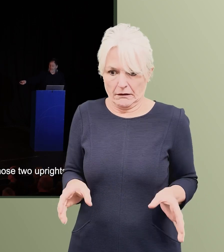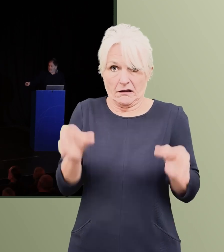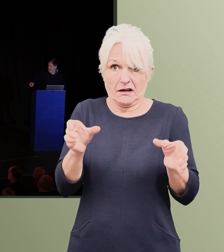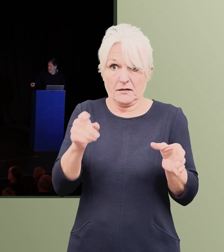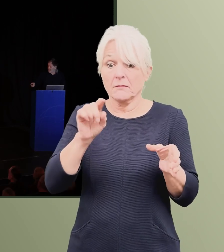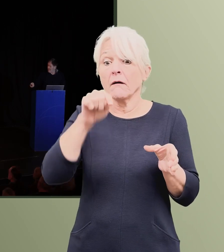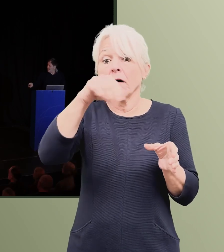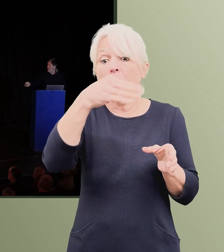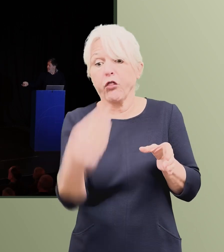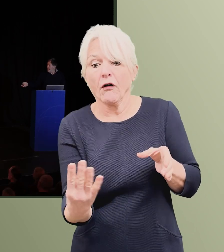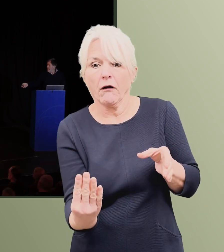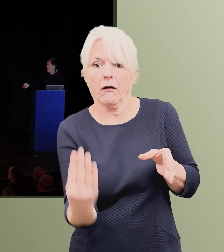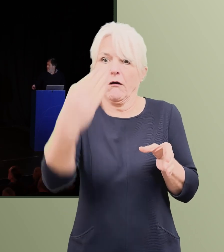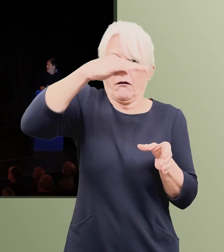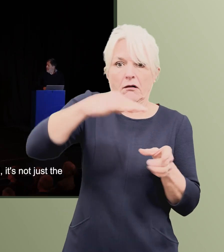point, methinks.